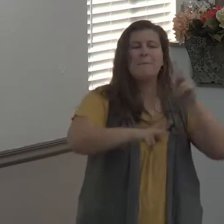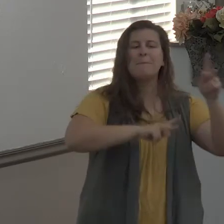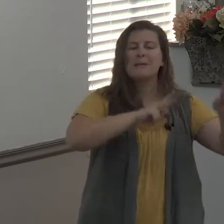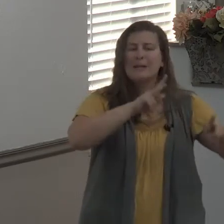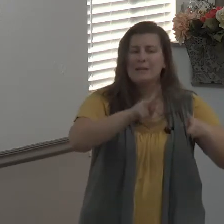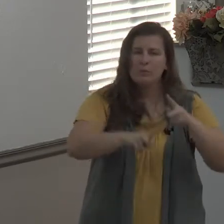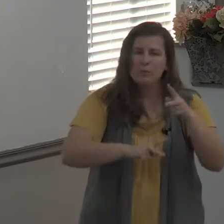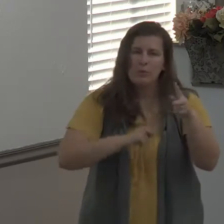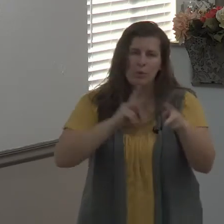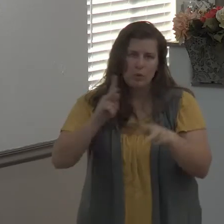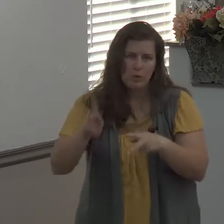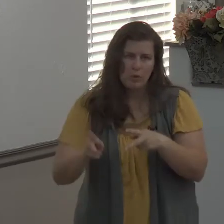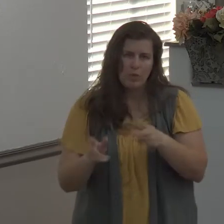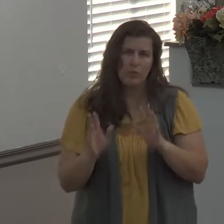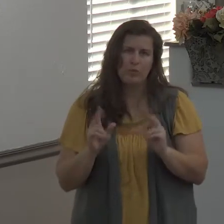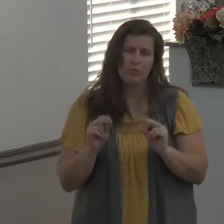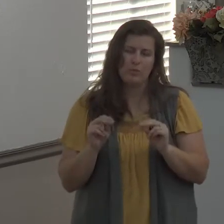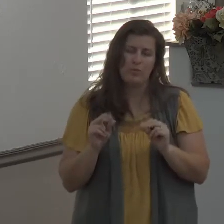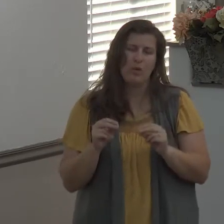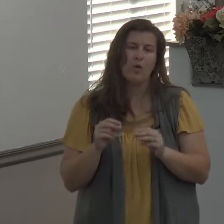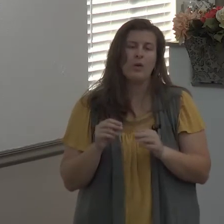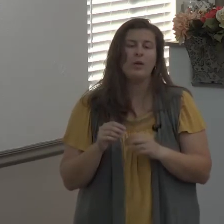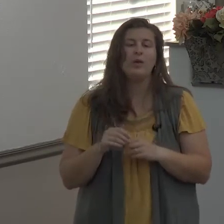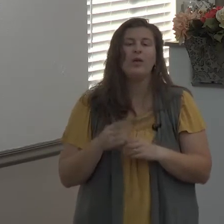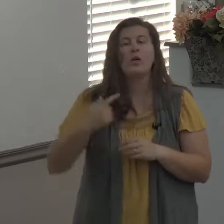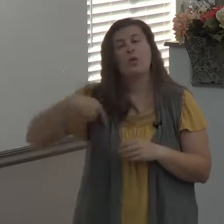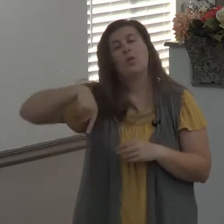we don't wrestle against flesh and blood.